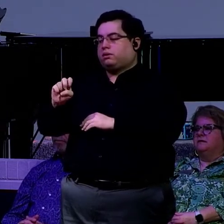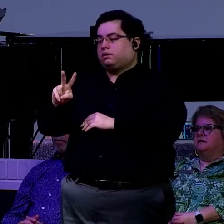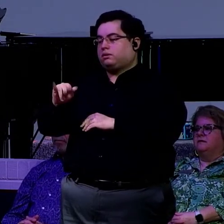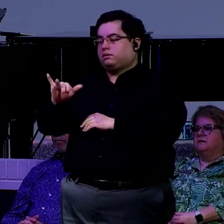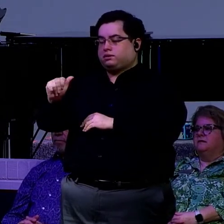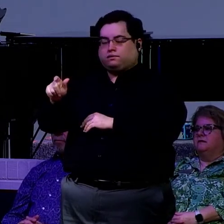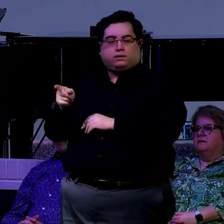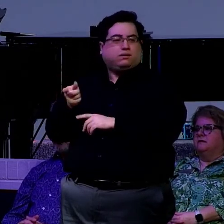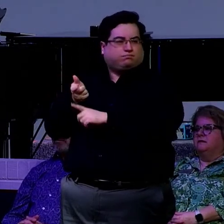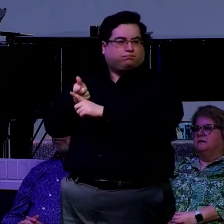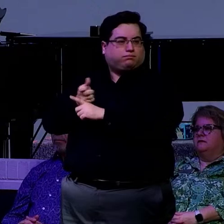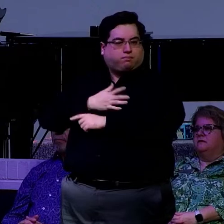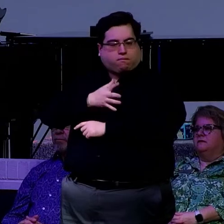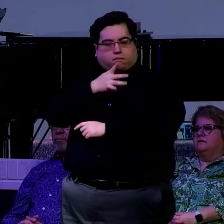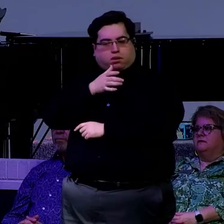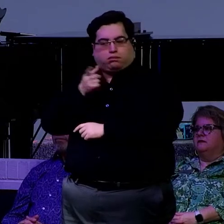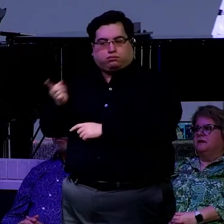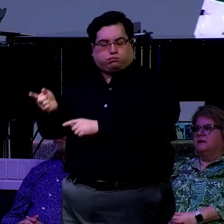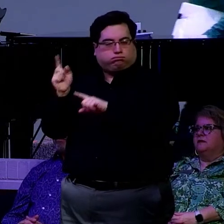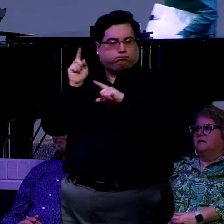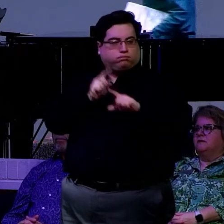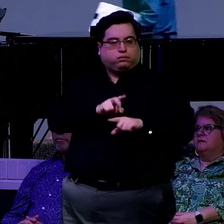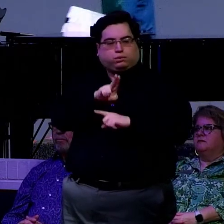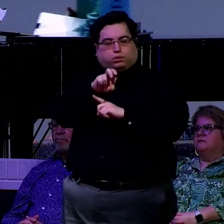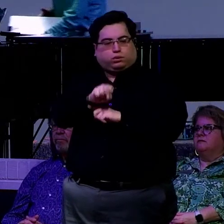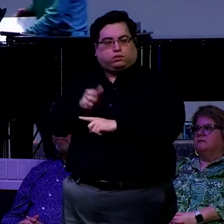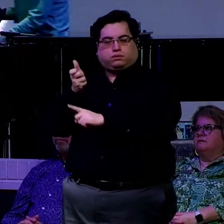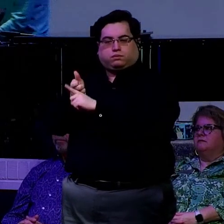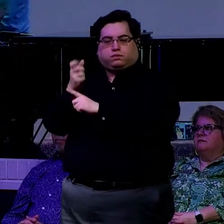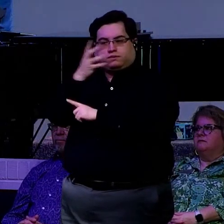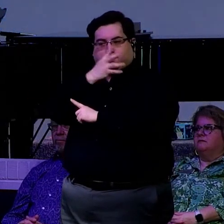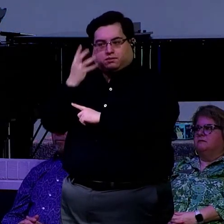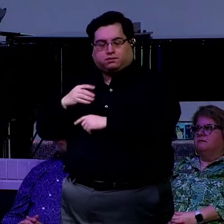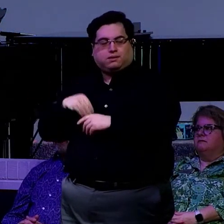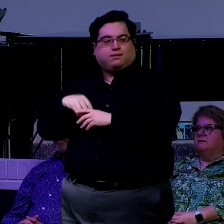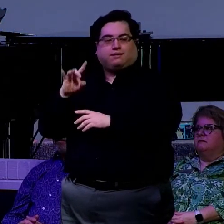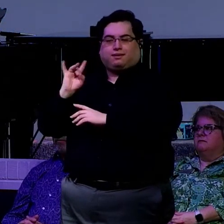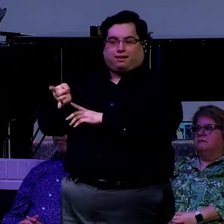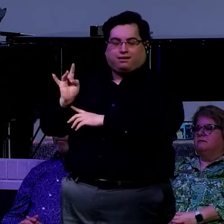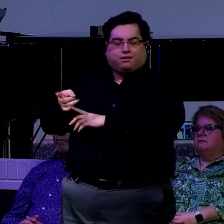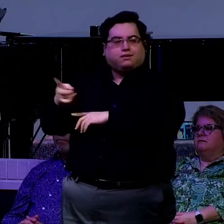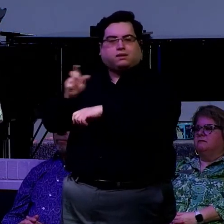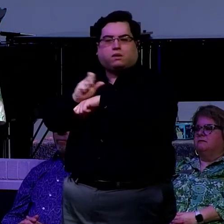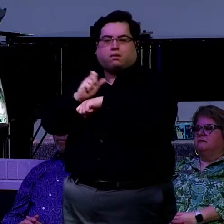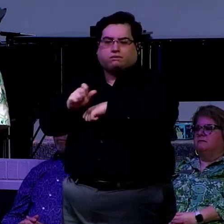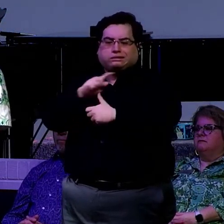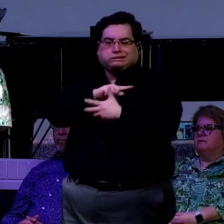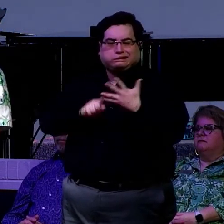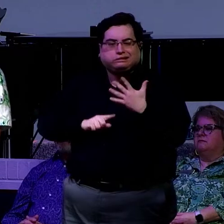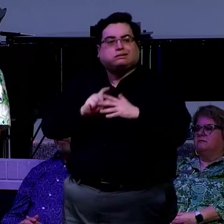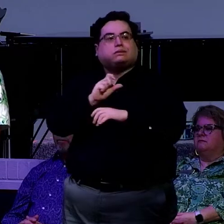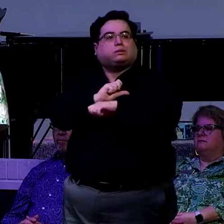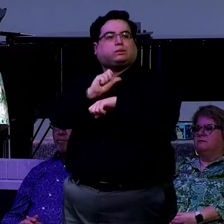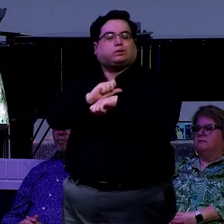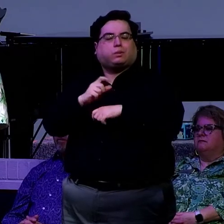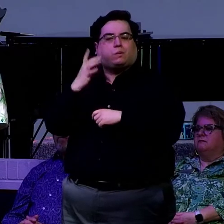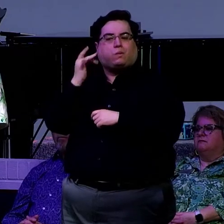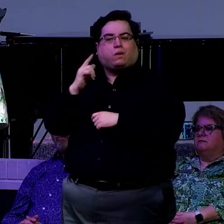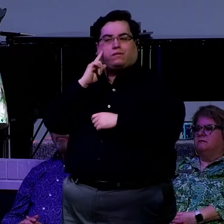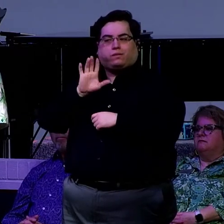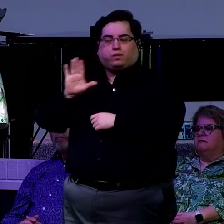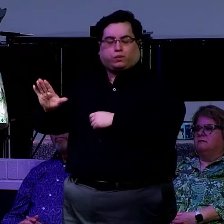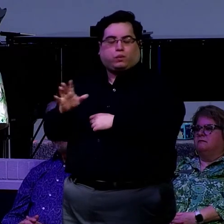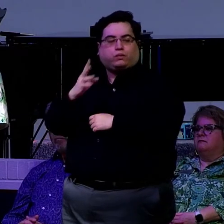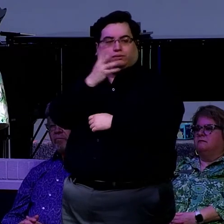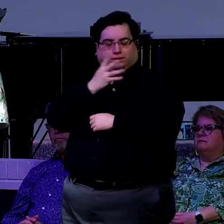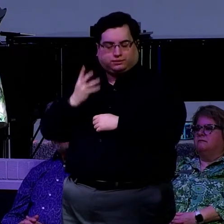sacrifice, came to the United States as an undocumented immigrant in the 80s and worked multiple jobs to receive her citizenship and support us all in our